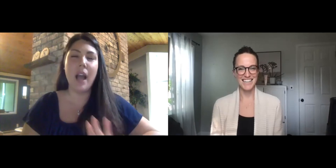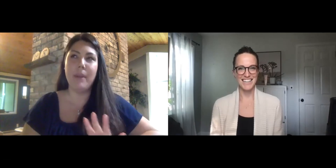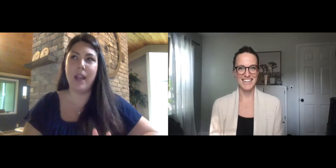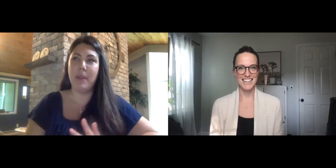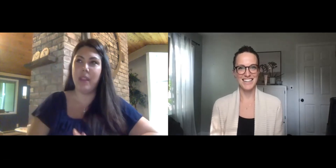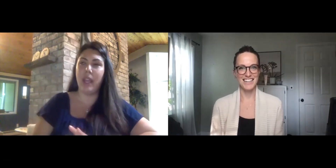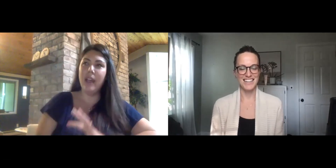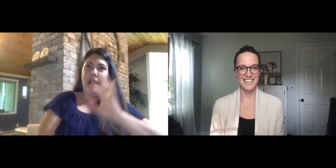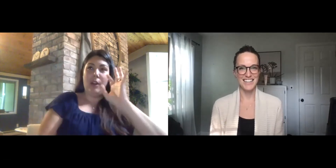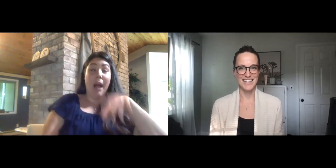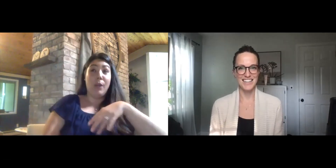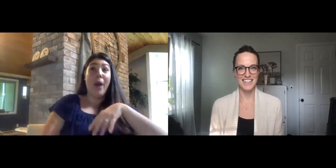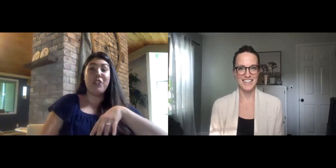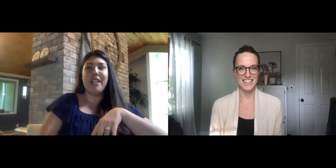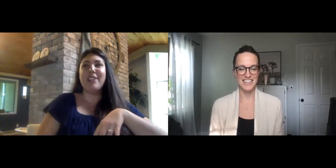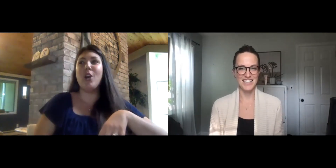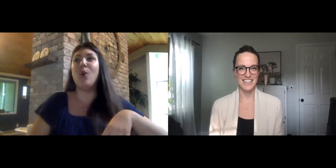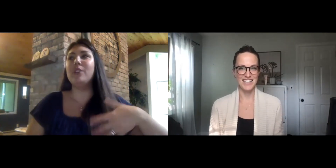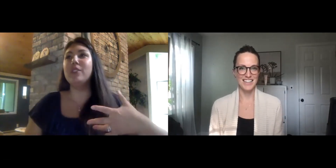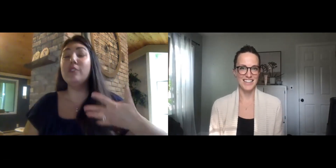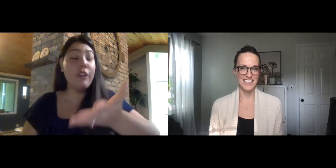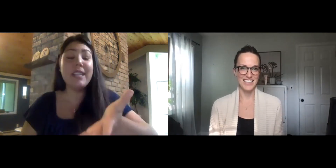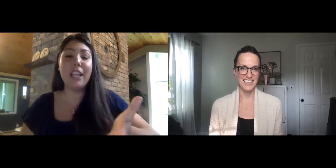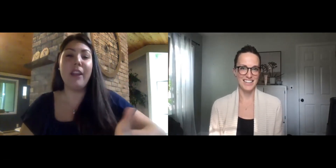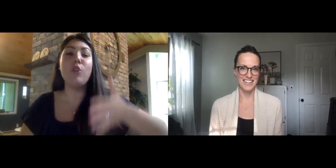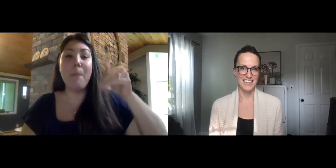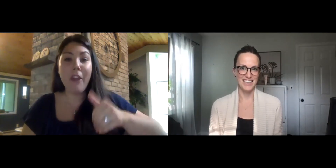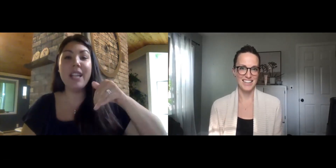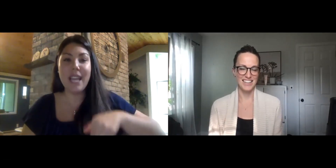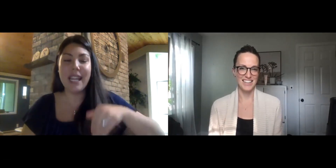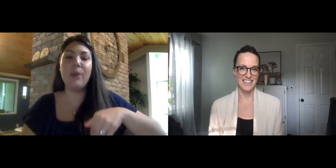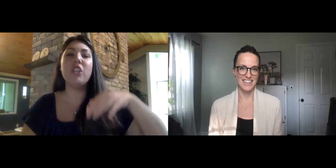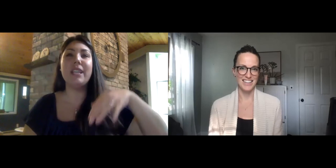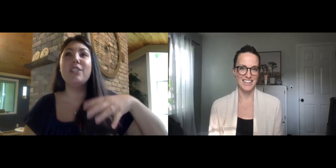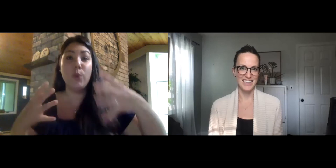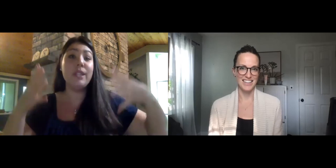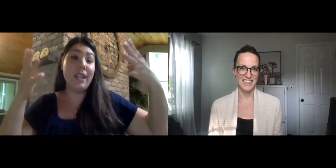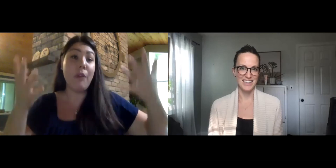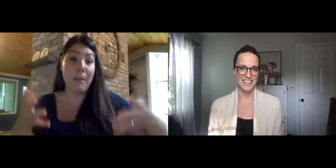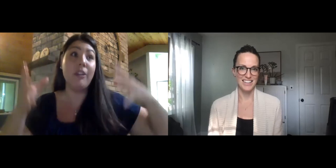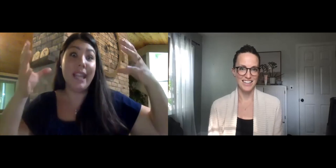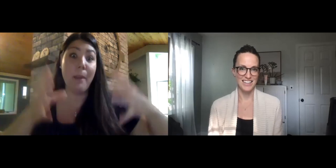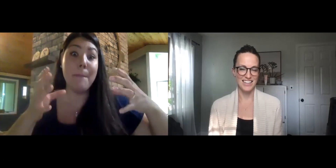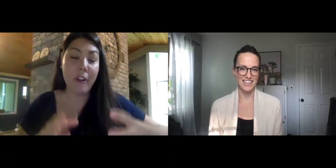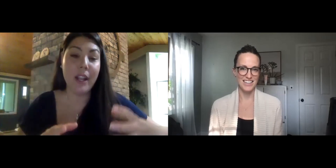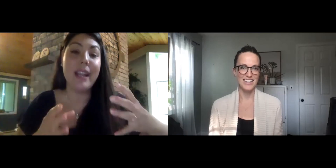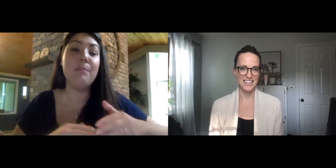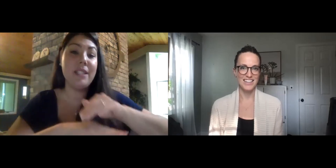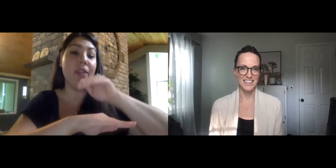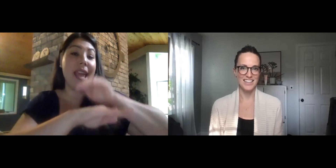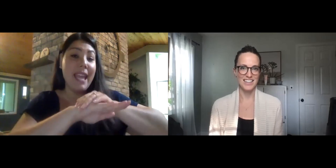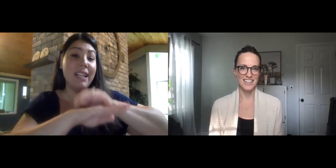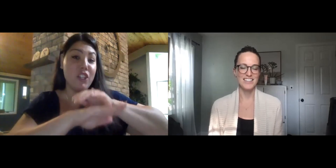common thing, common question. And so you're exactly right. So American Sign Language is used primarily in America, and